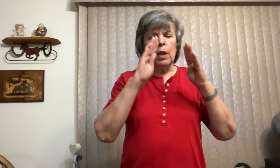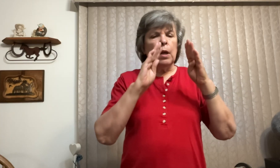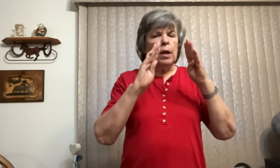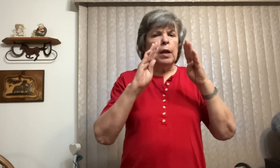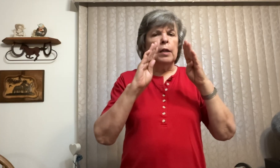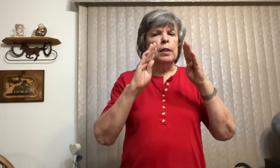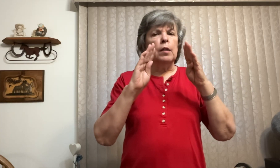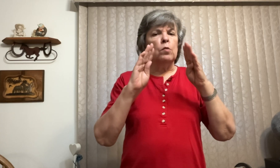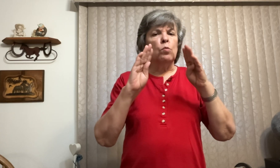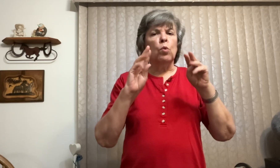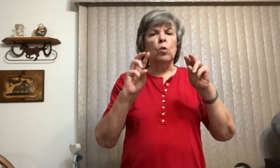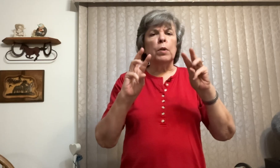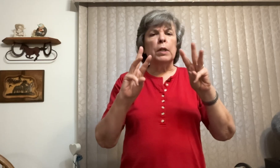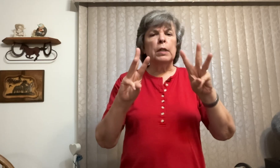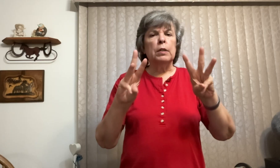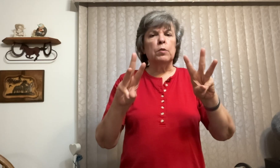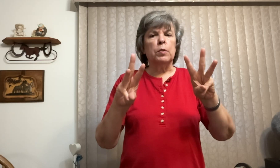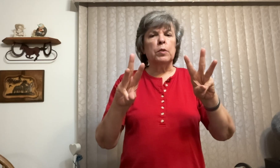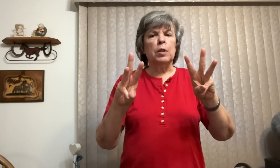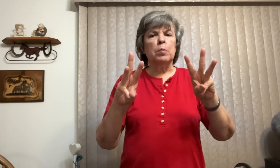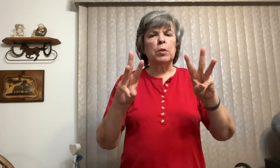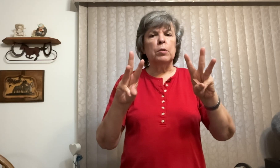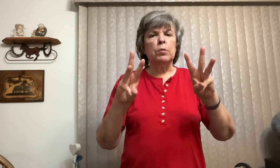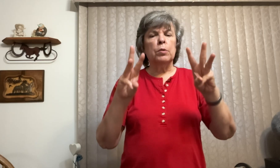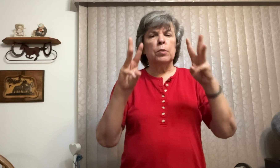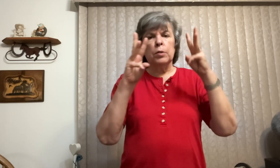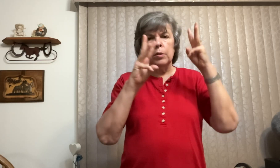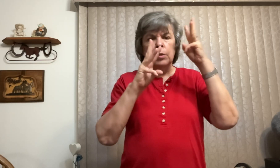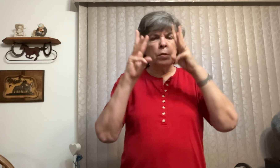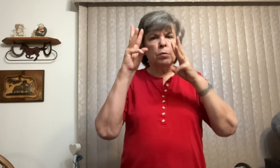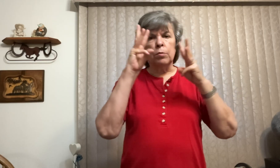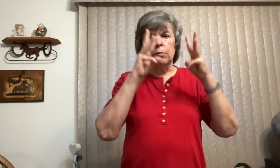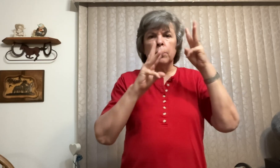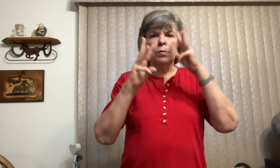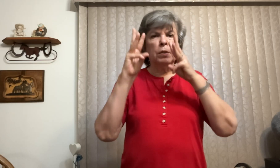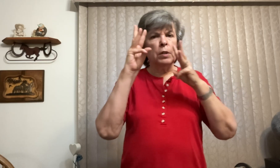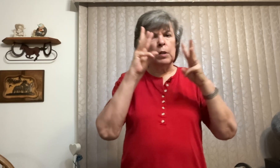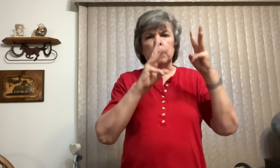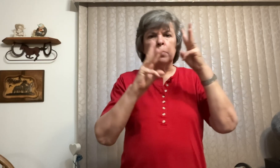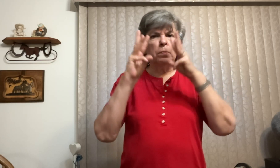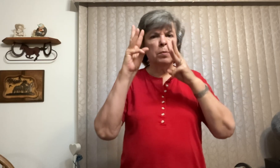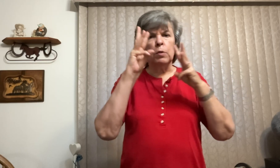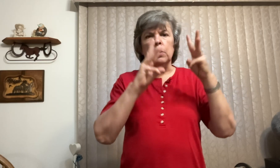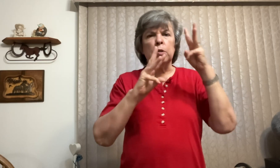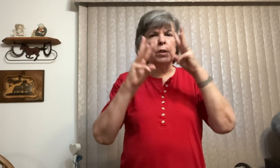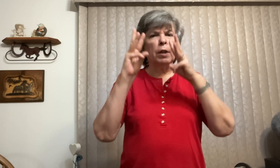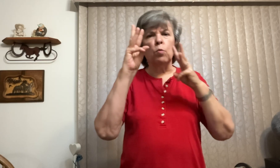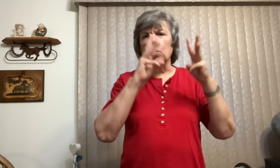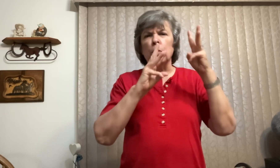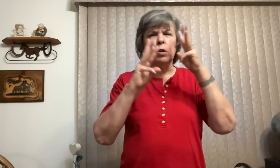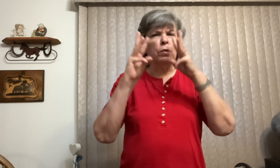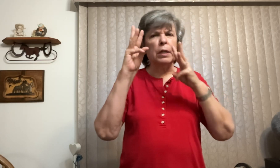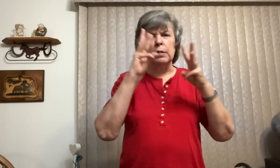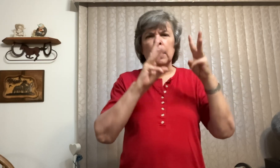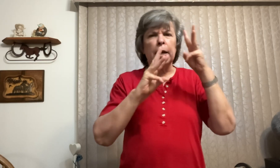And then worry is with W's. So So this is like worry or